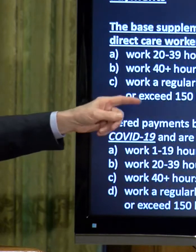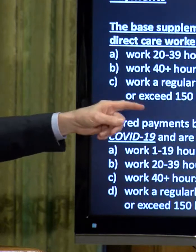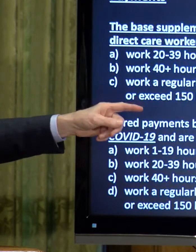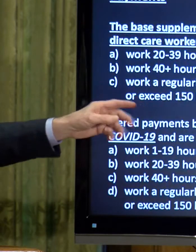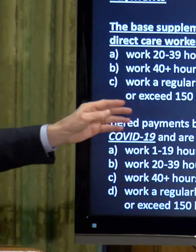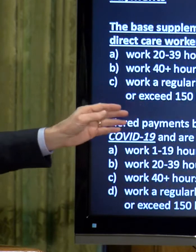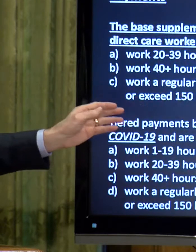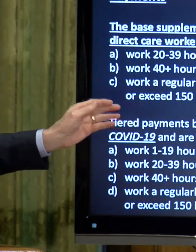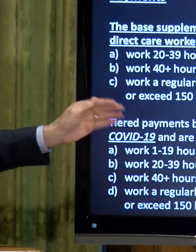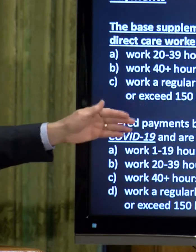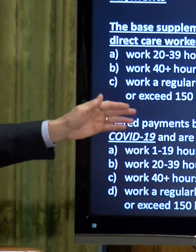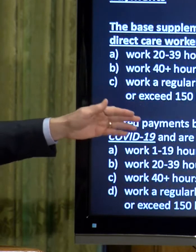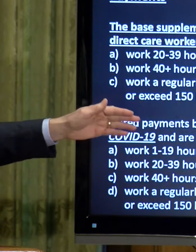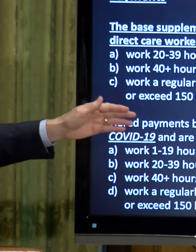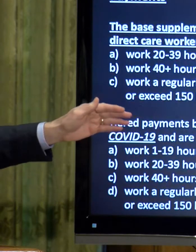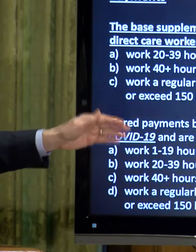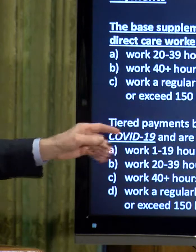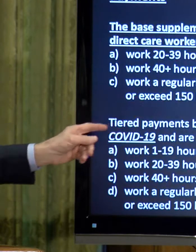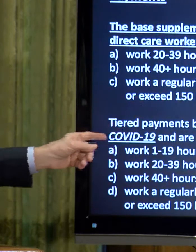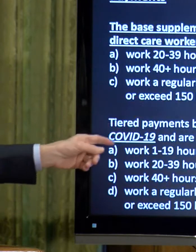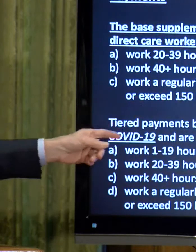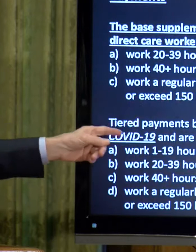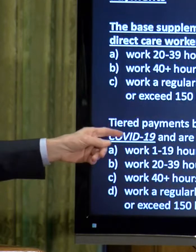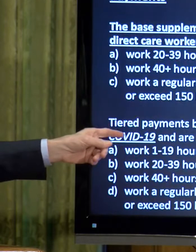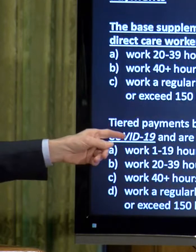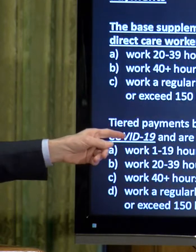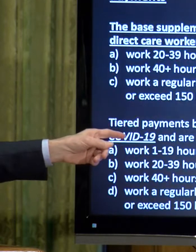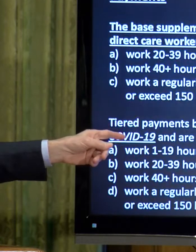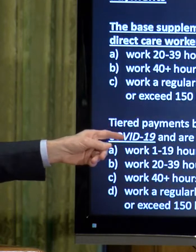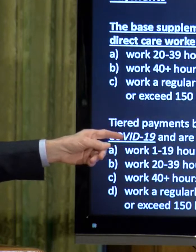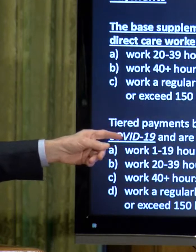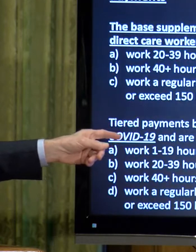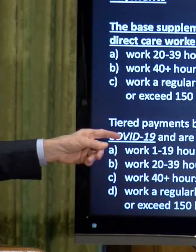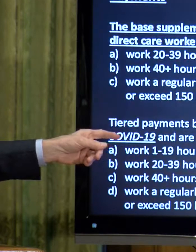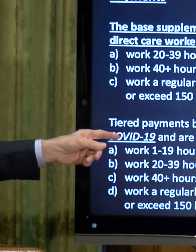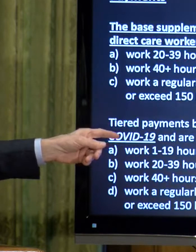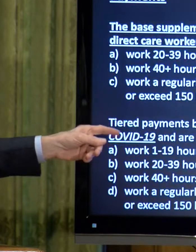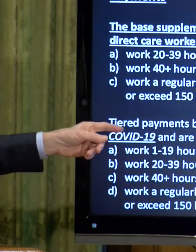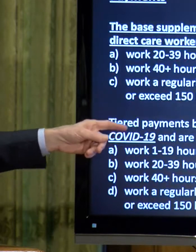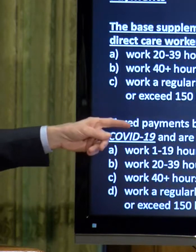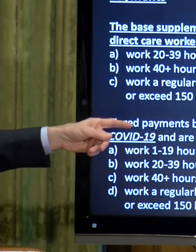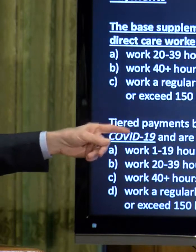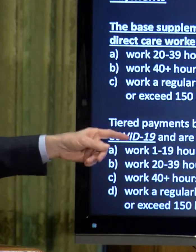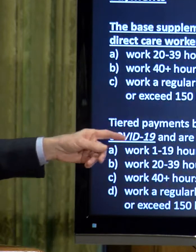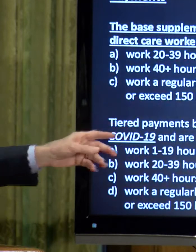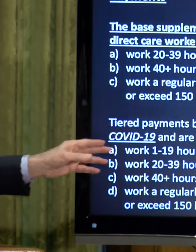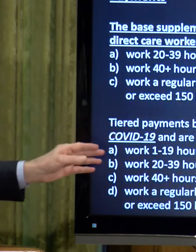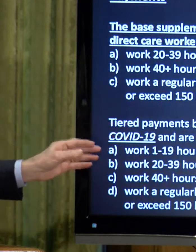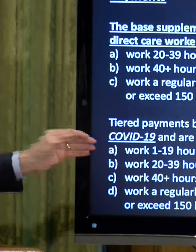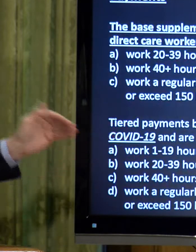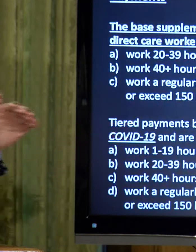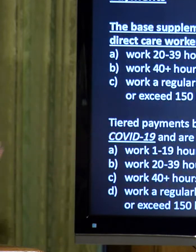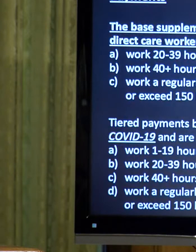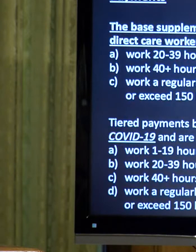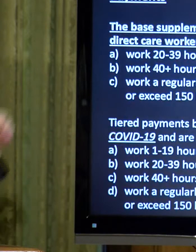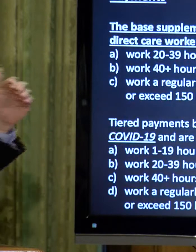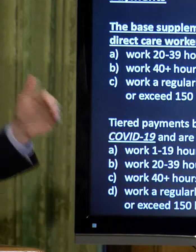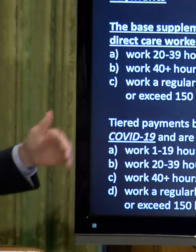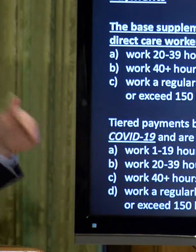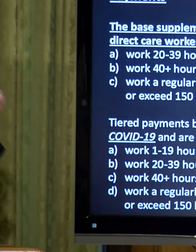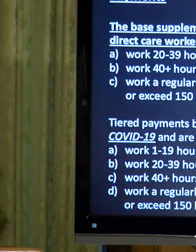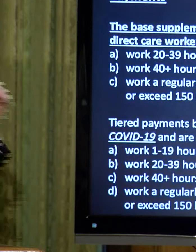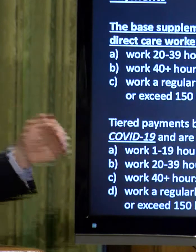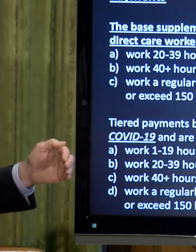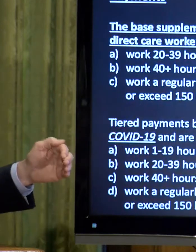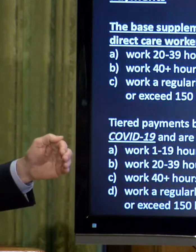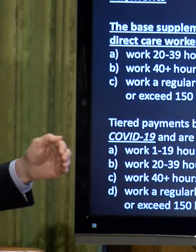have who are working with those who have tested positive for COVID-19 and are receiving treatment. Those are the ones we